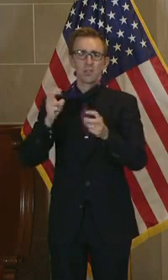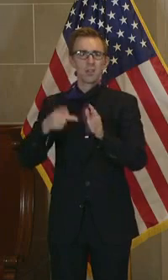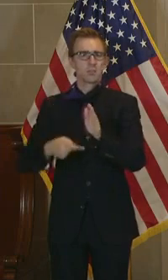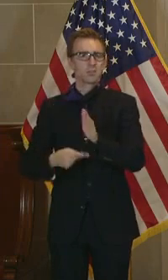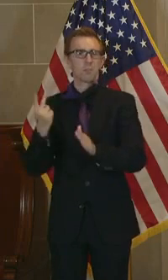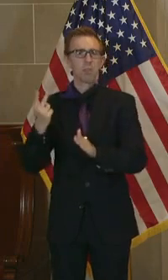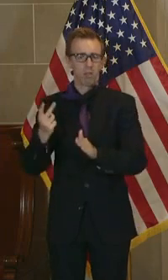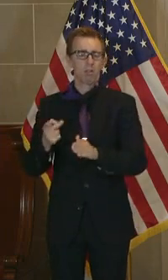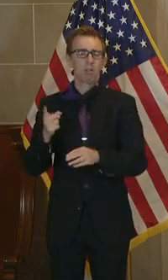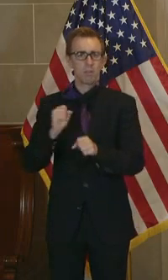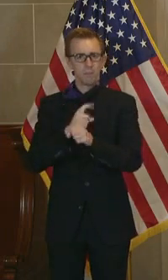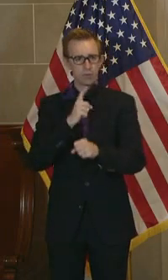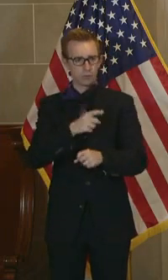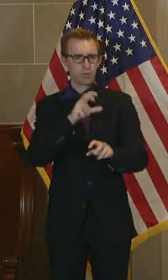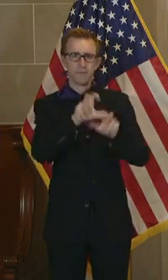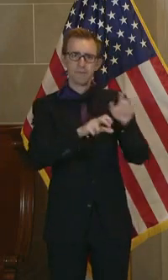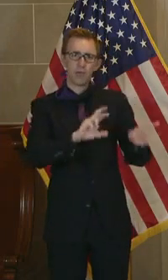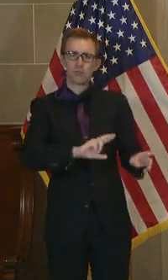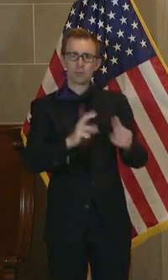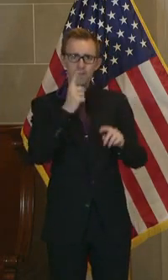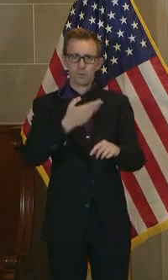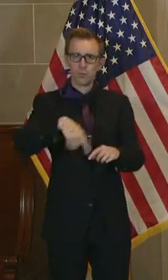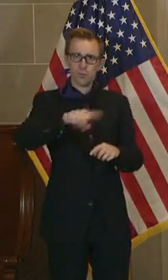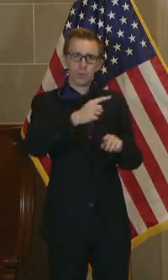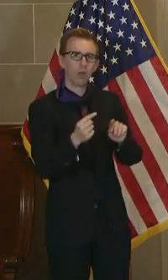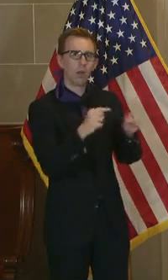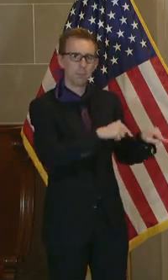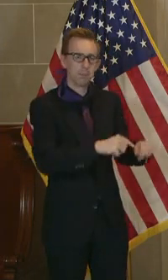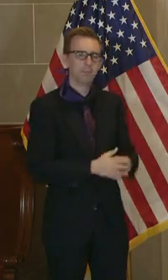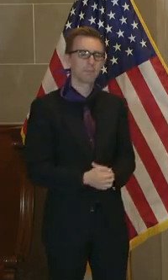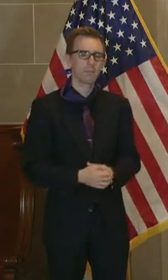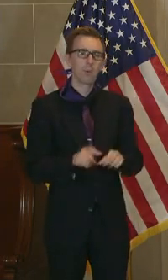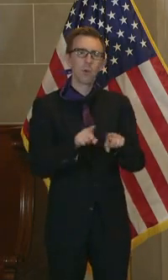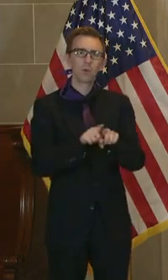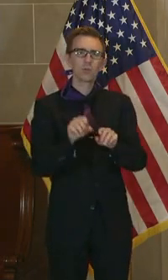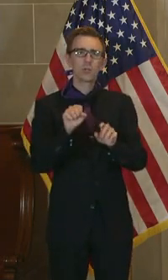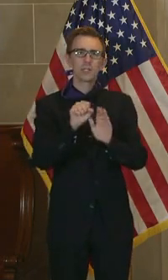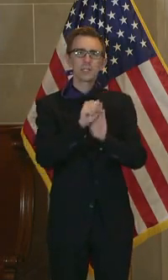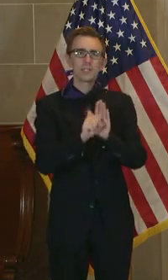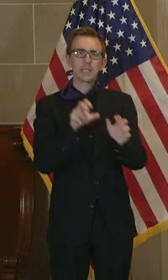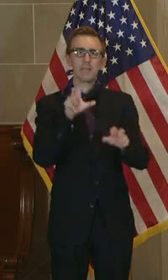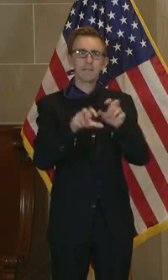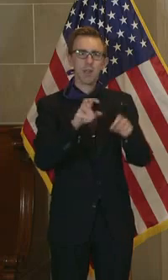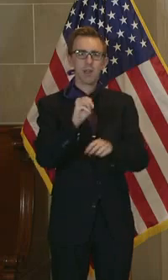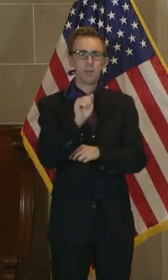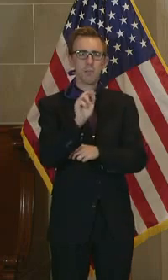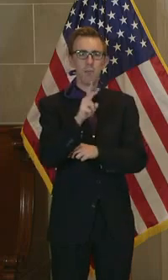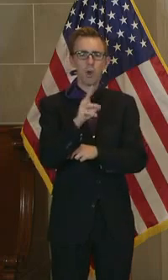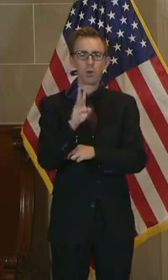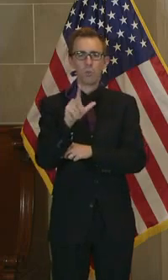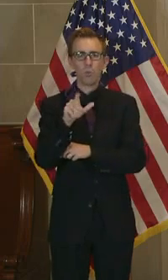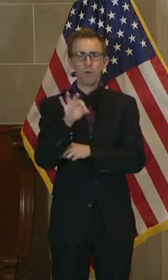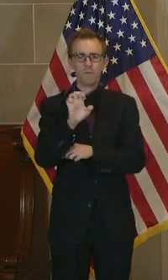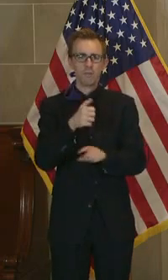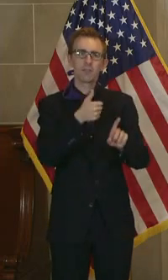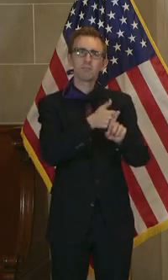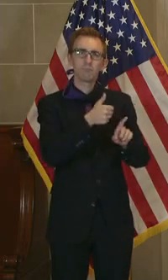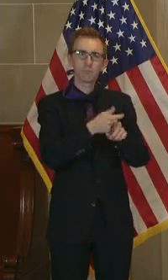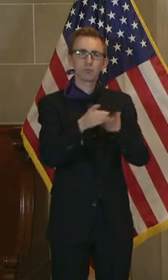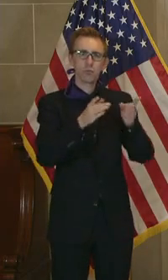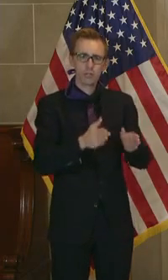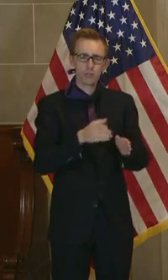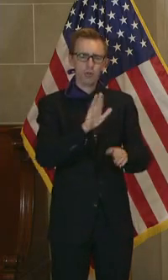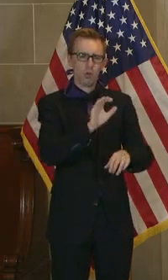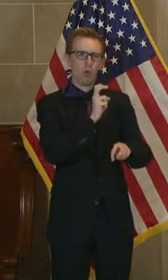make sure the fair is ready for fairgoers. I'd also like to thank State Fair Director Mark Wolf and the entire team for all of their hard work